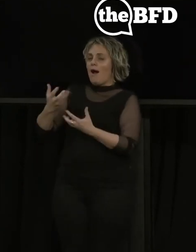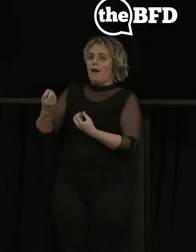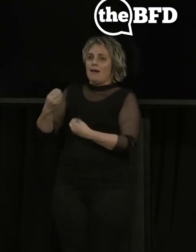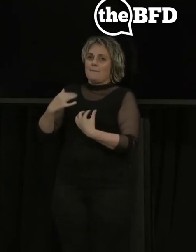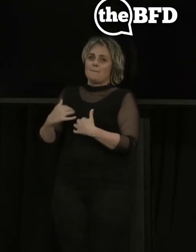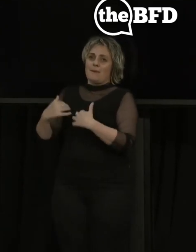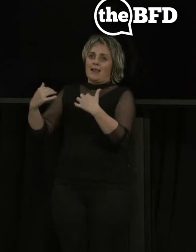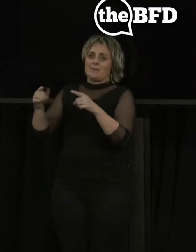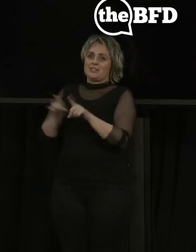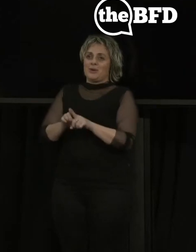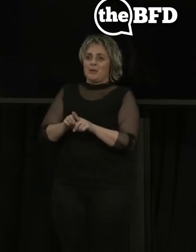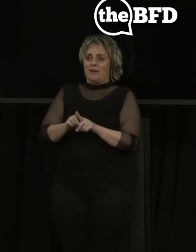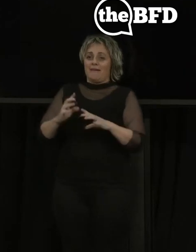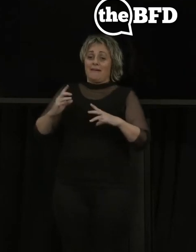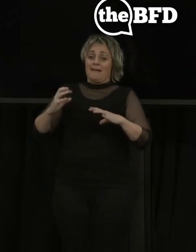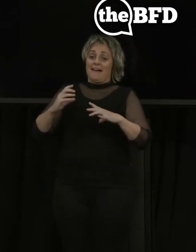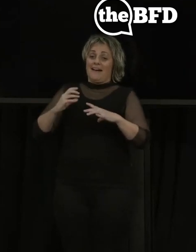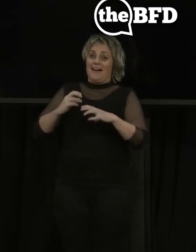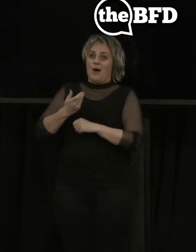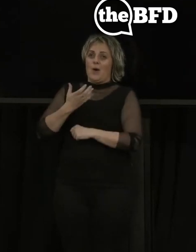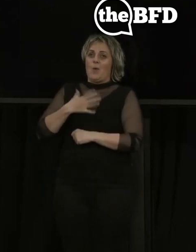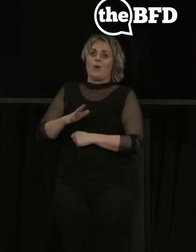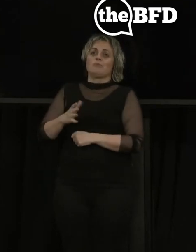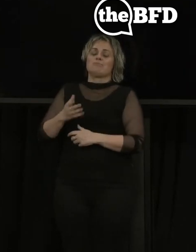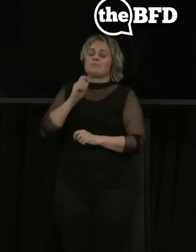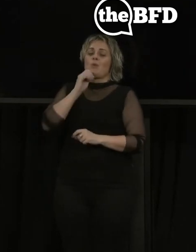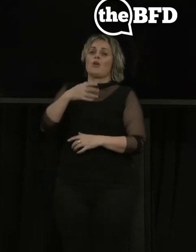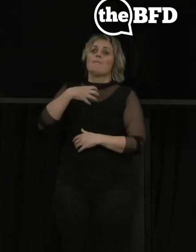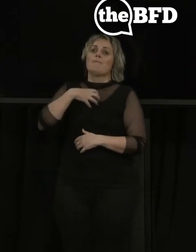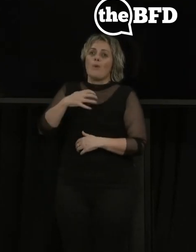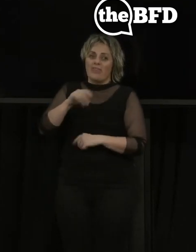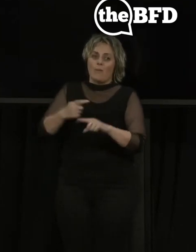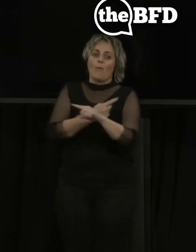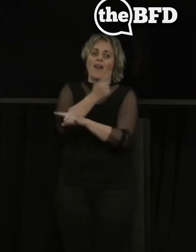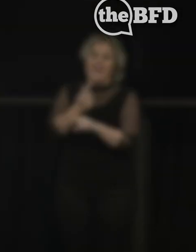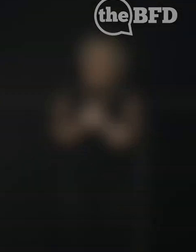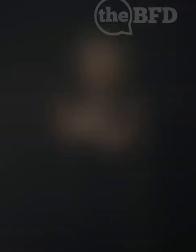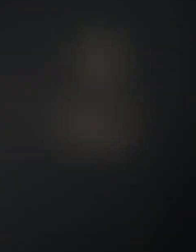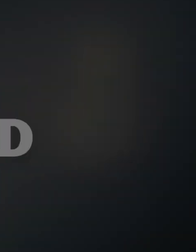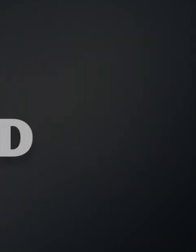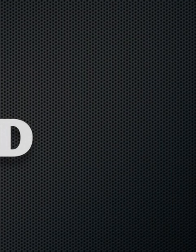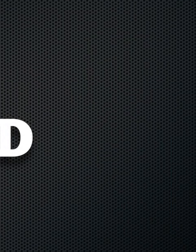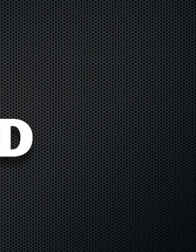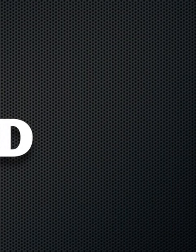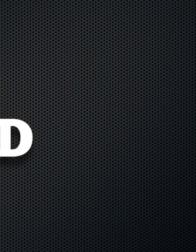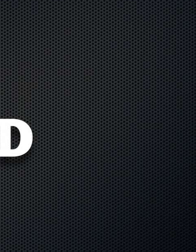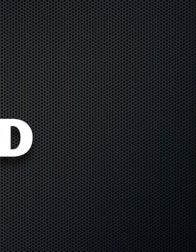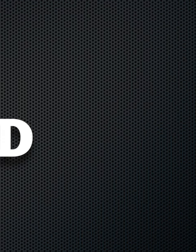Thank you, Ron. 5 past. We won't make anyone endure more than an hour. Thank you.